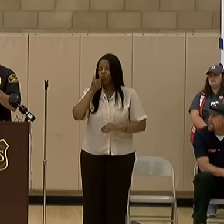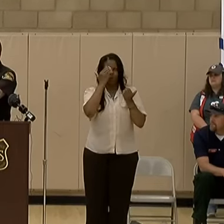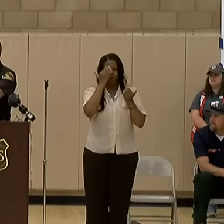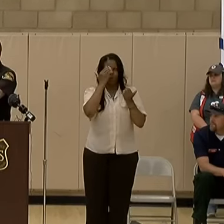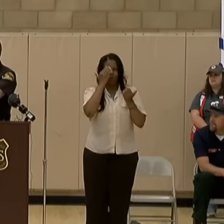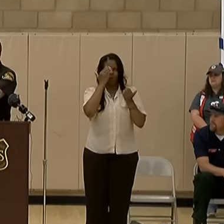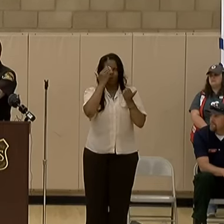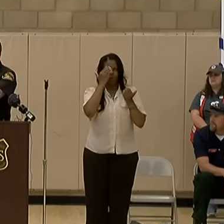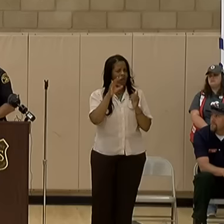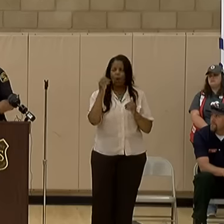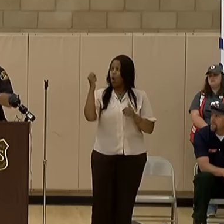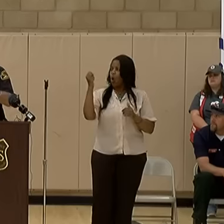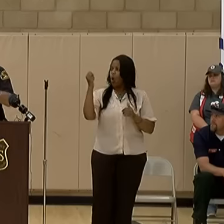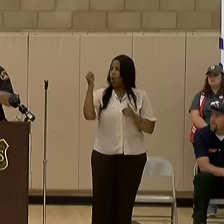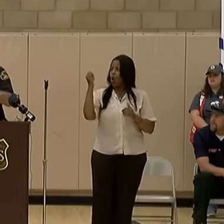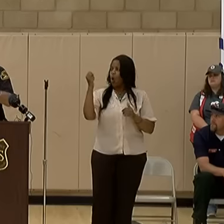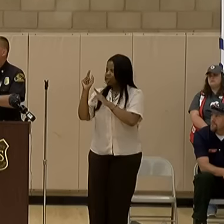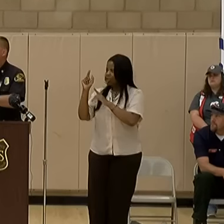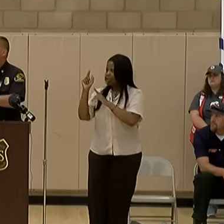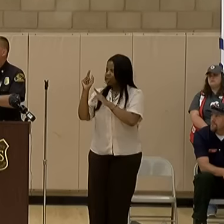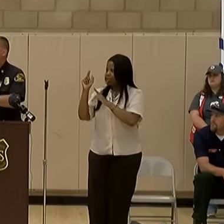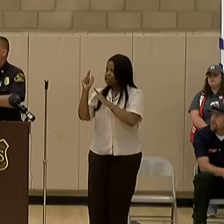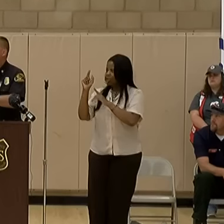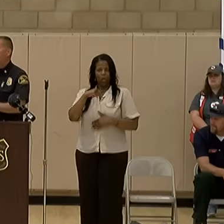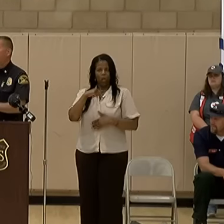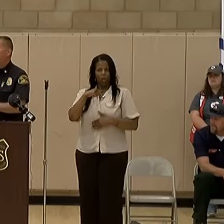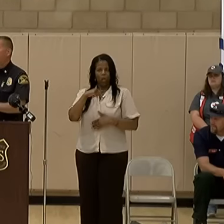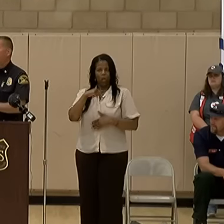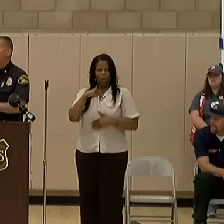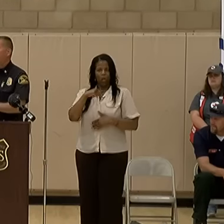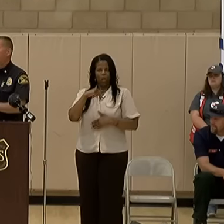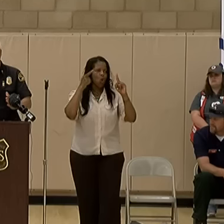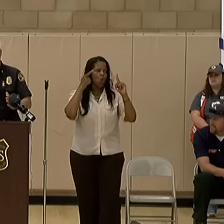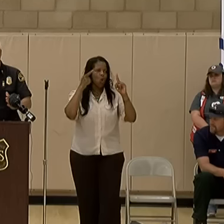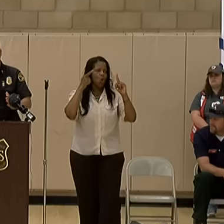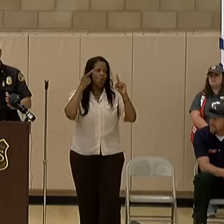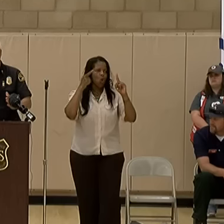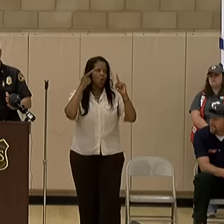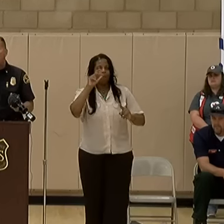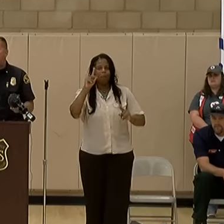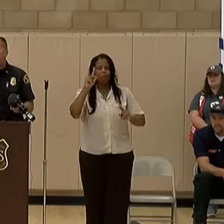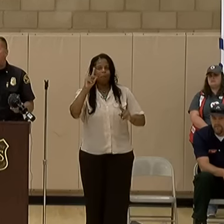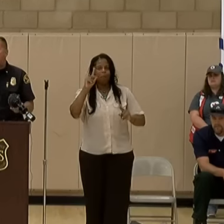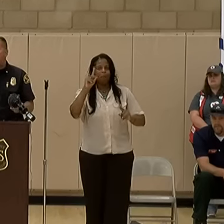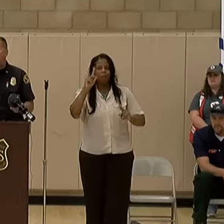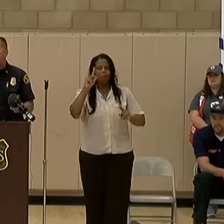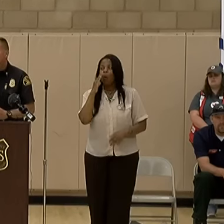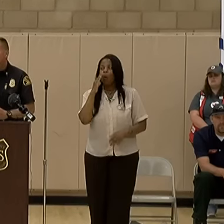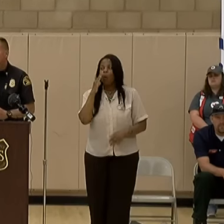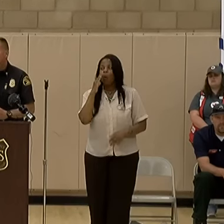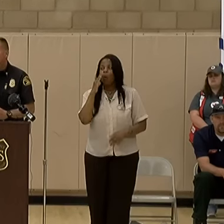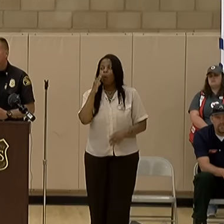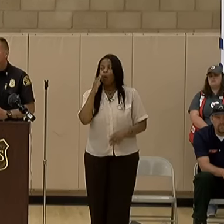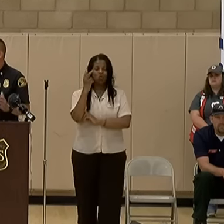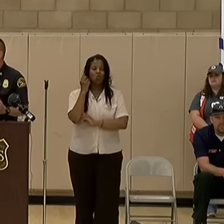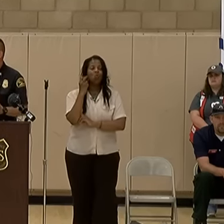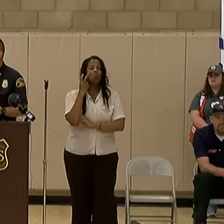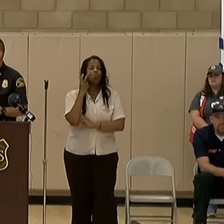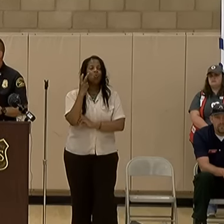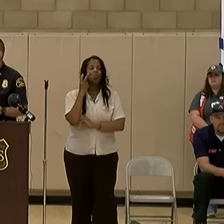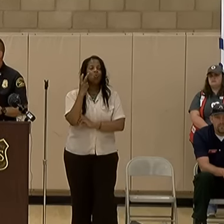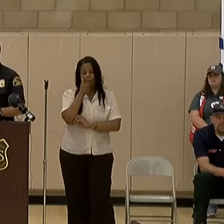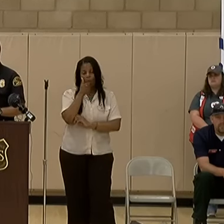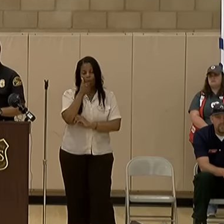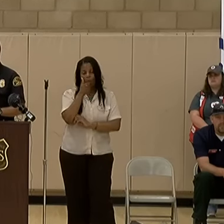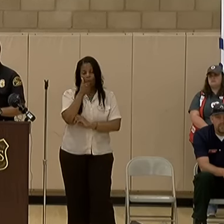Okay, hold on just a minute. That's what we are targeting. But we have to do it in a systematic way. We're just not going to take the